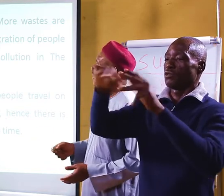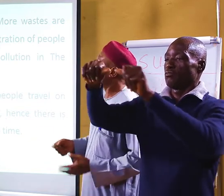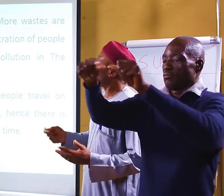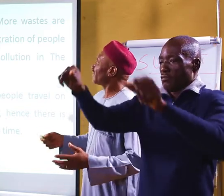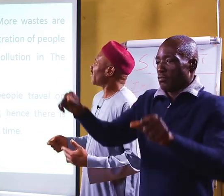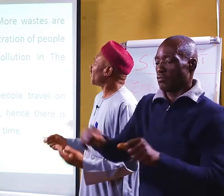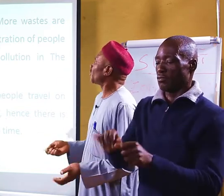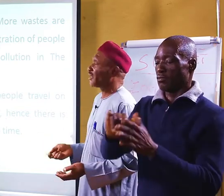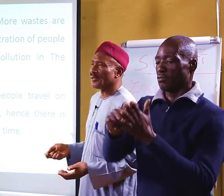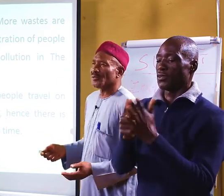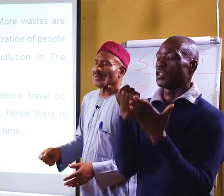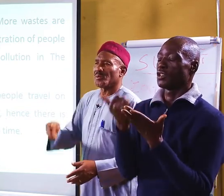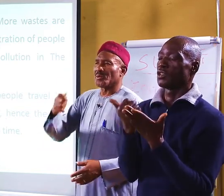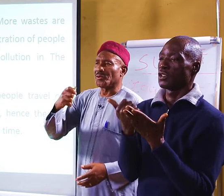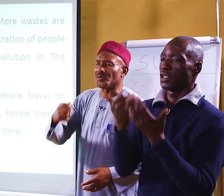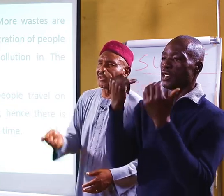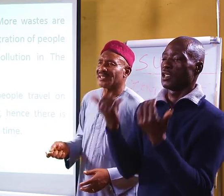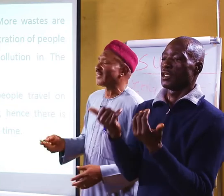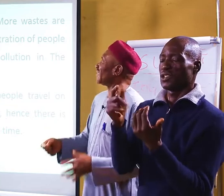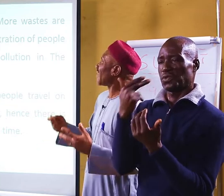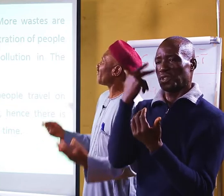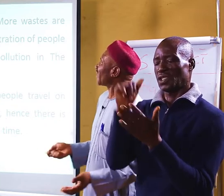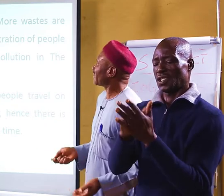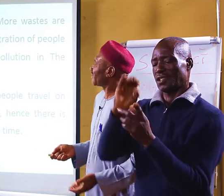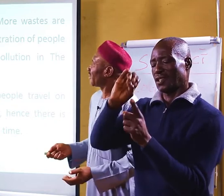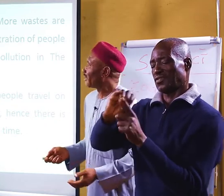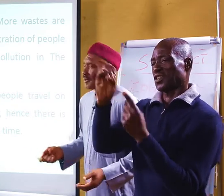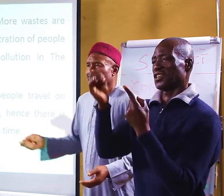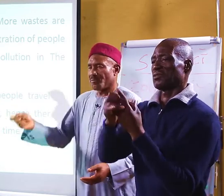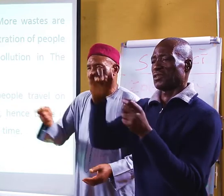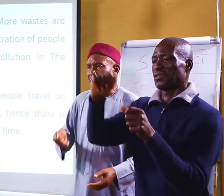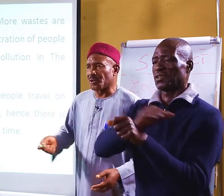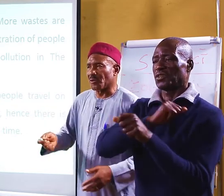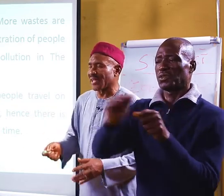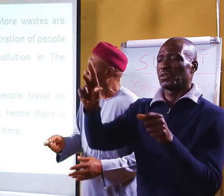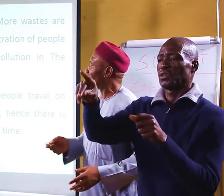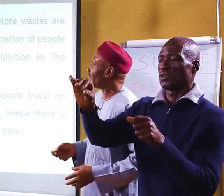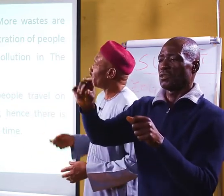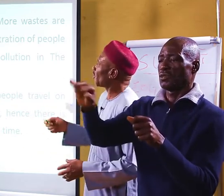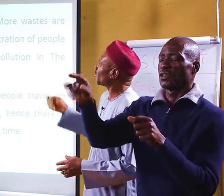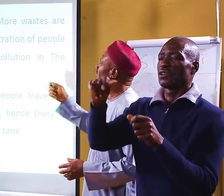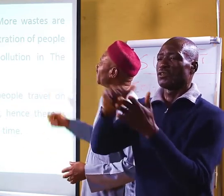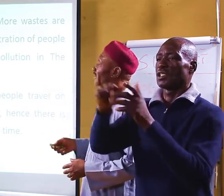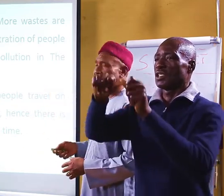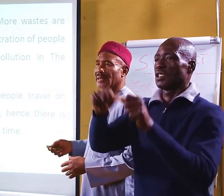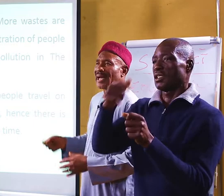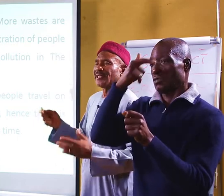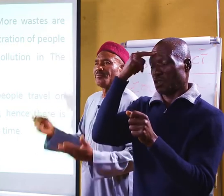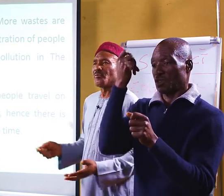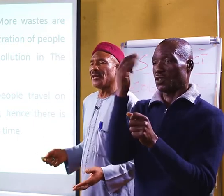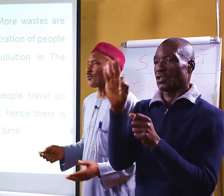area, this eventually, you will see that it affects the population of that area because of the